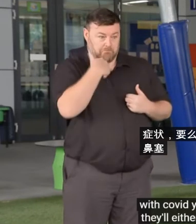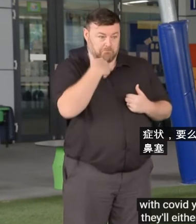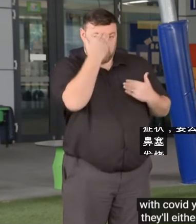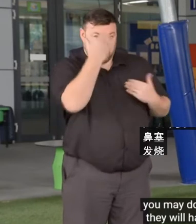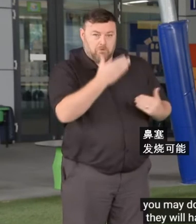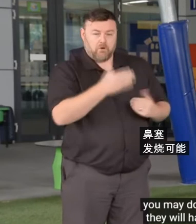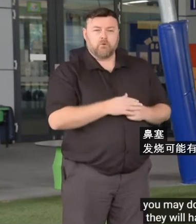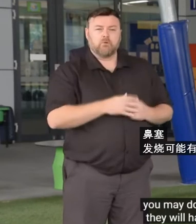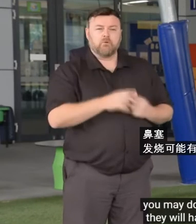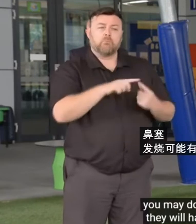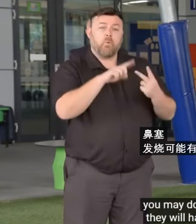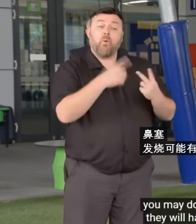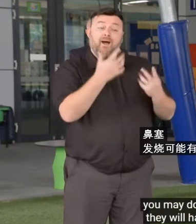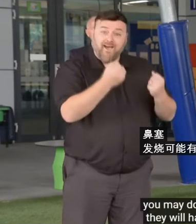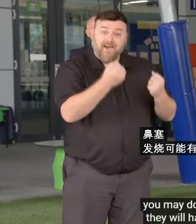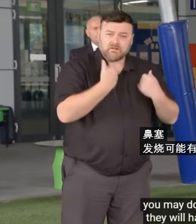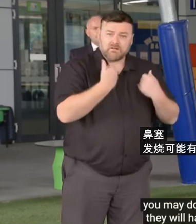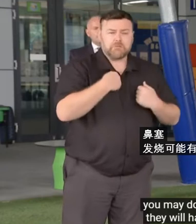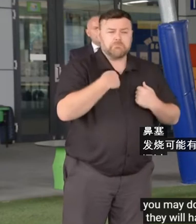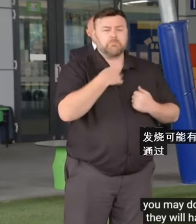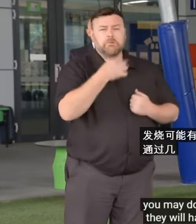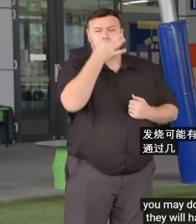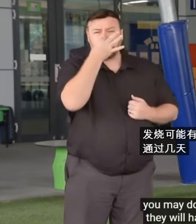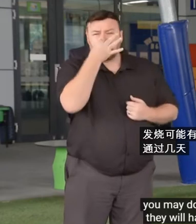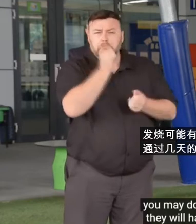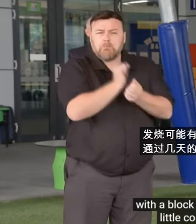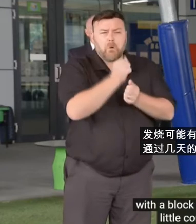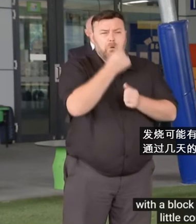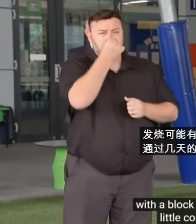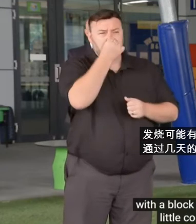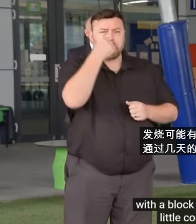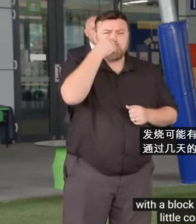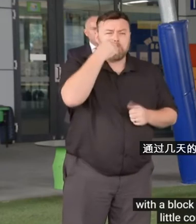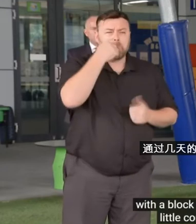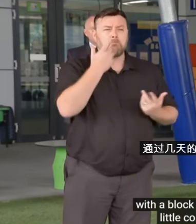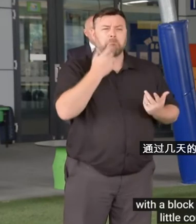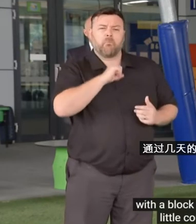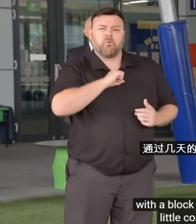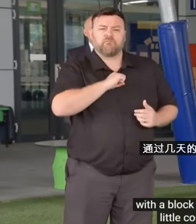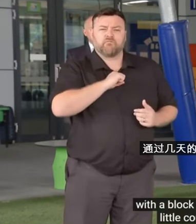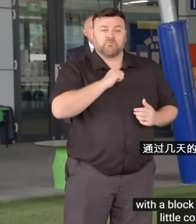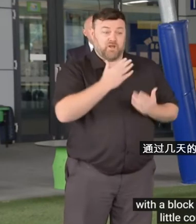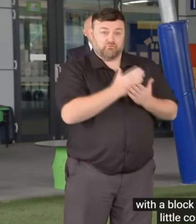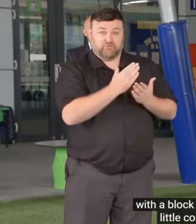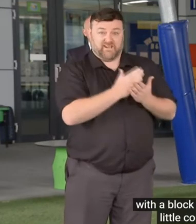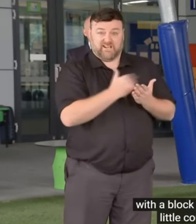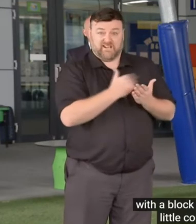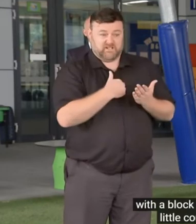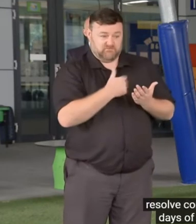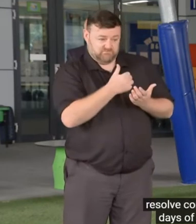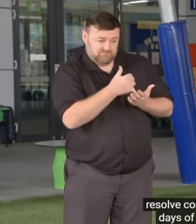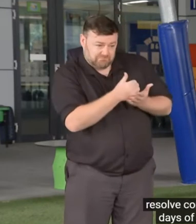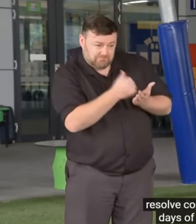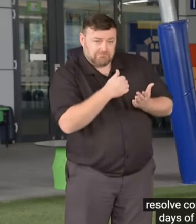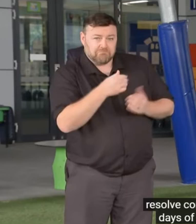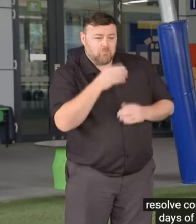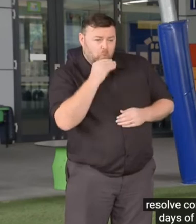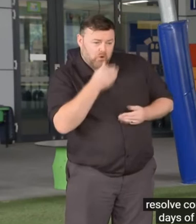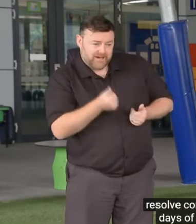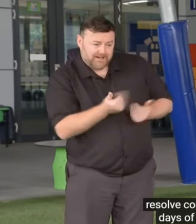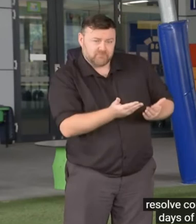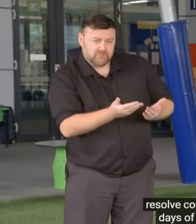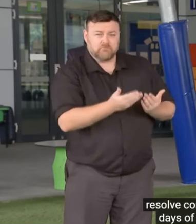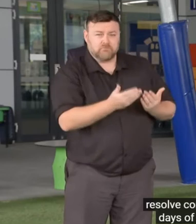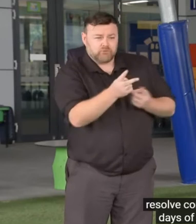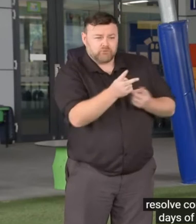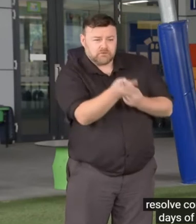nose, fever, maybe a little cough, and that will resolve completely with a few days of extra care, fluids, rest,